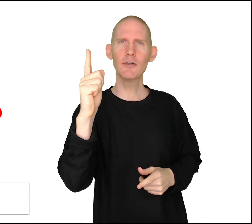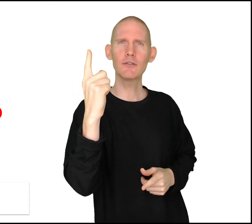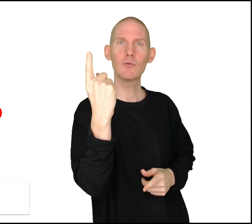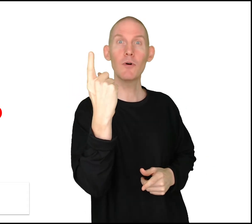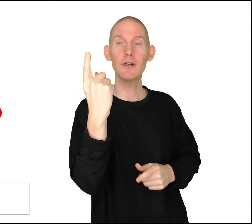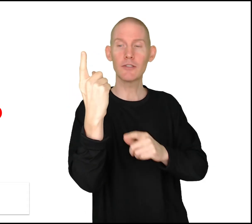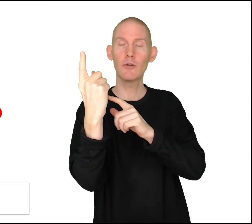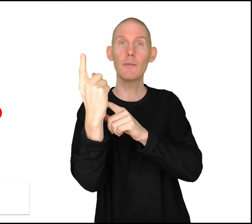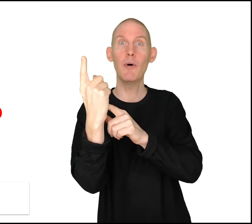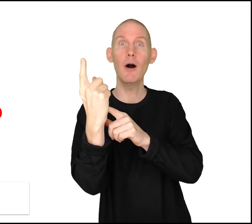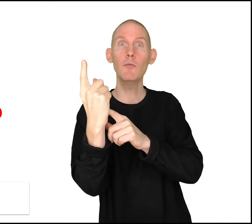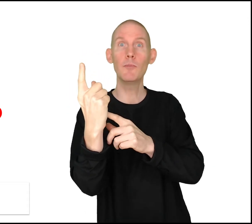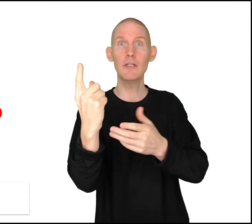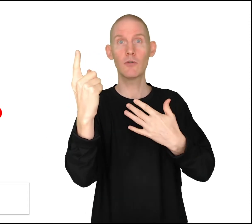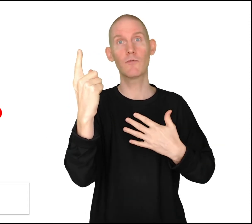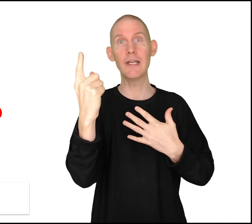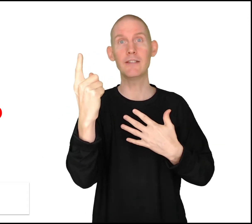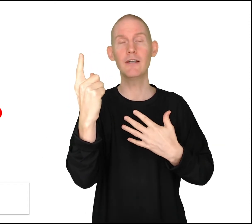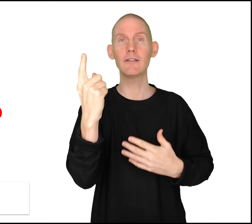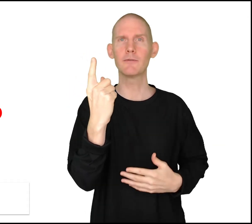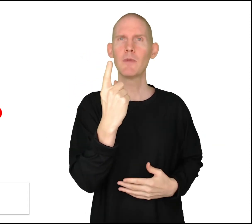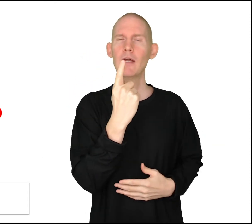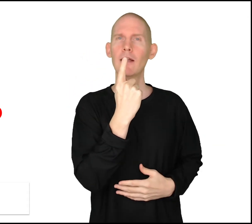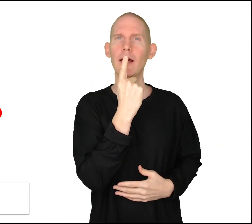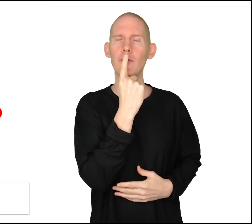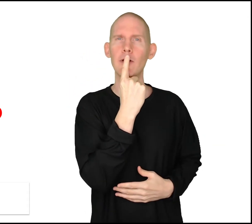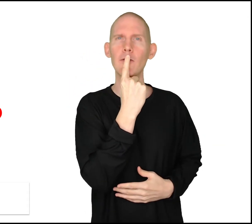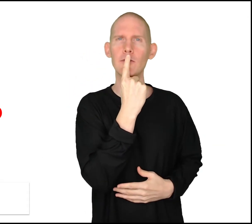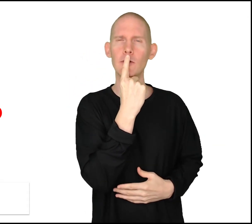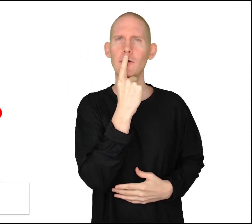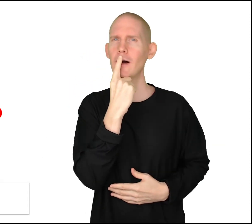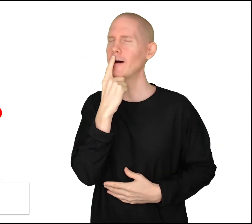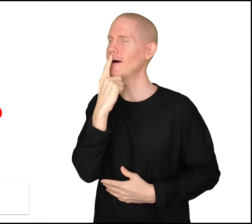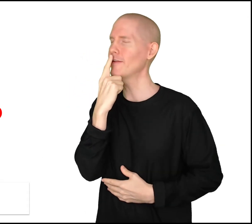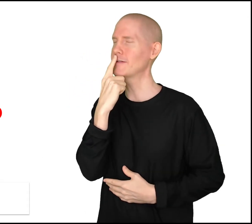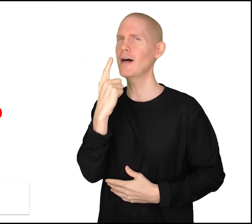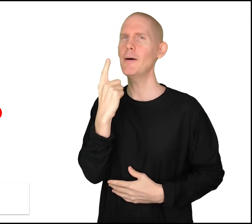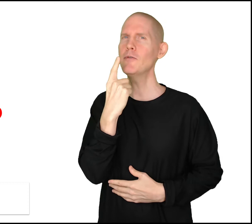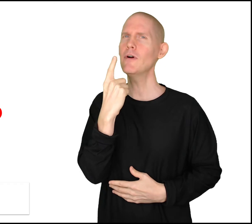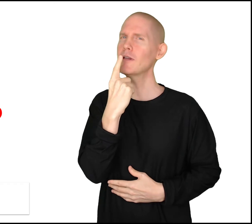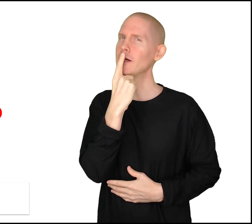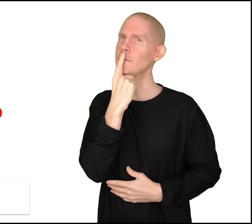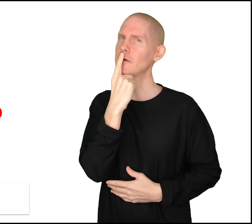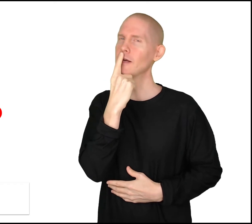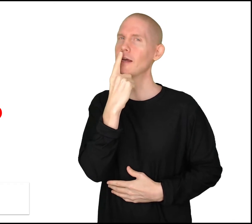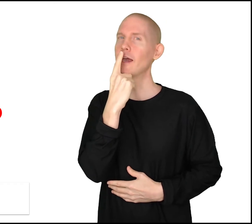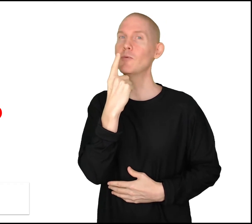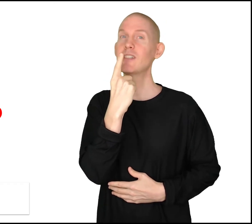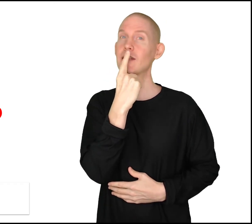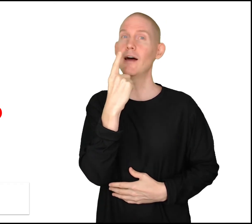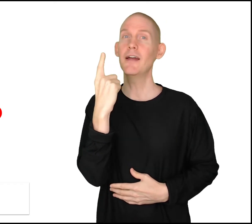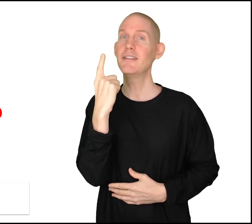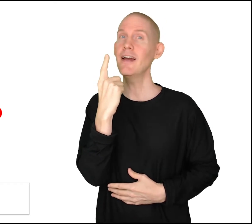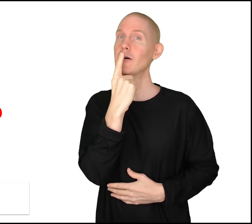it toward us. So the palm will be facing us. Now we go to the top of our lip and we slide down.